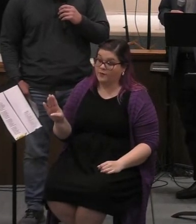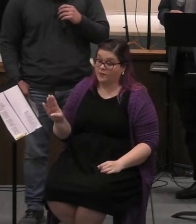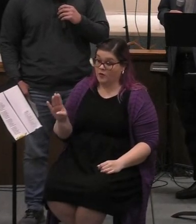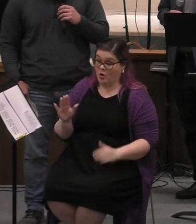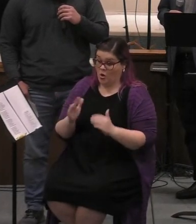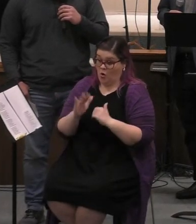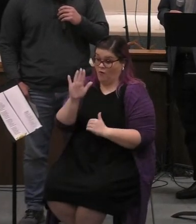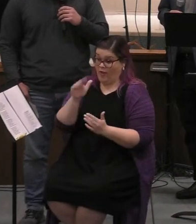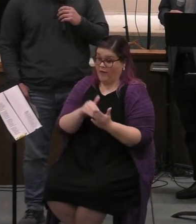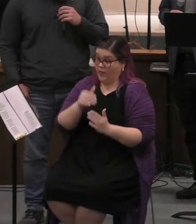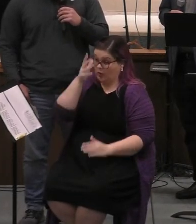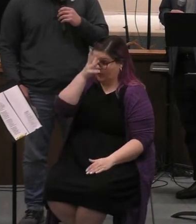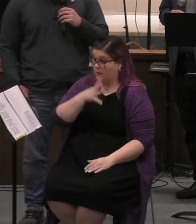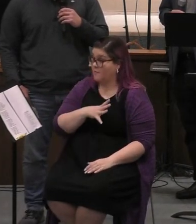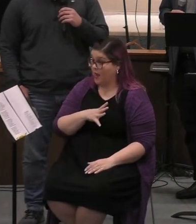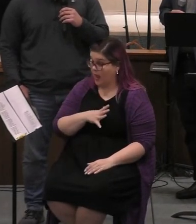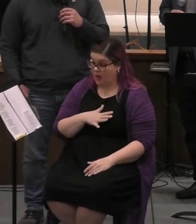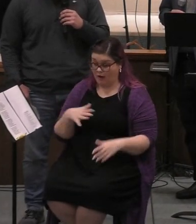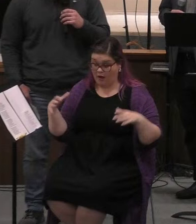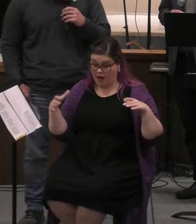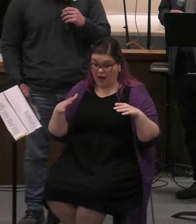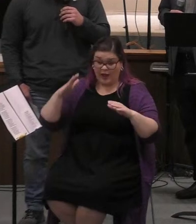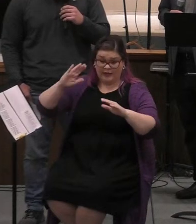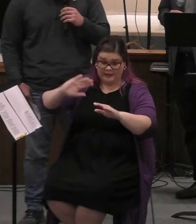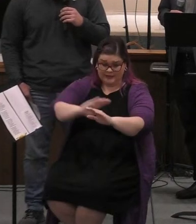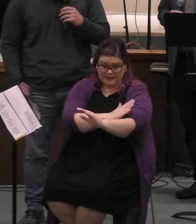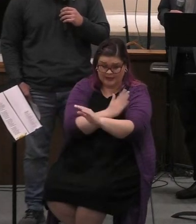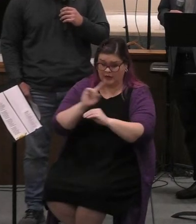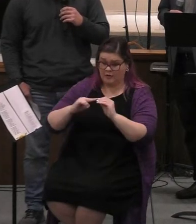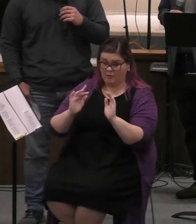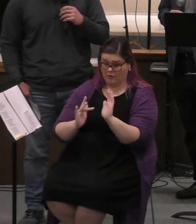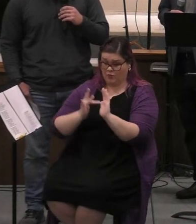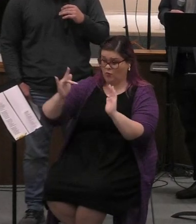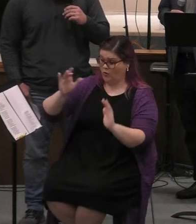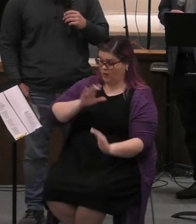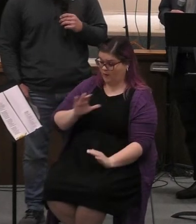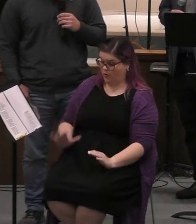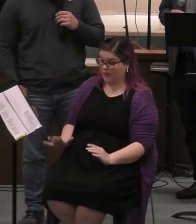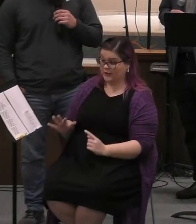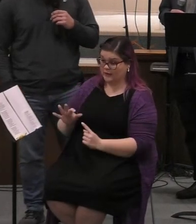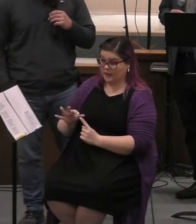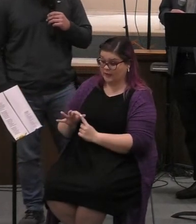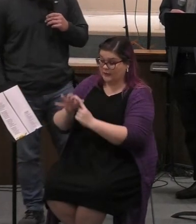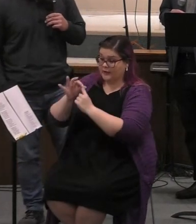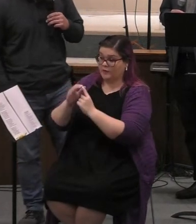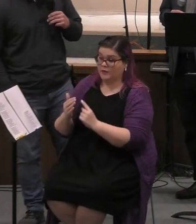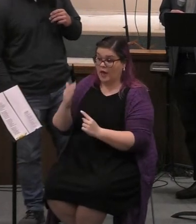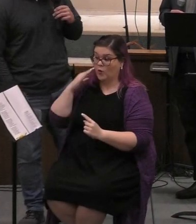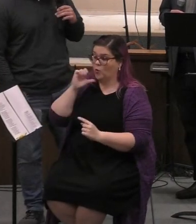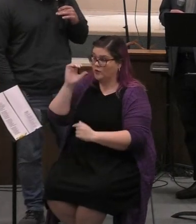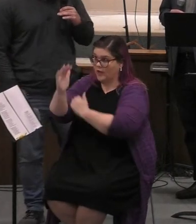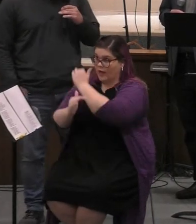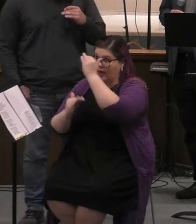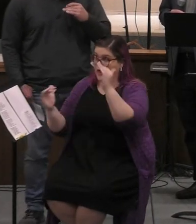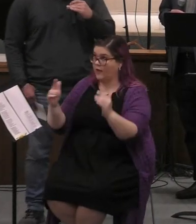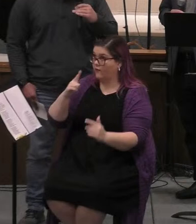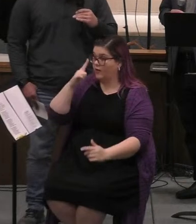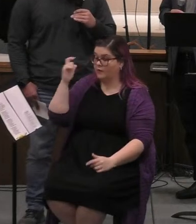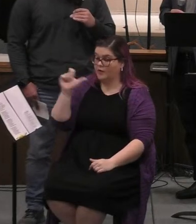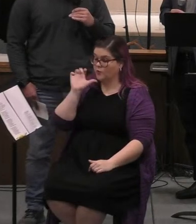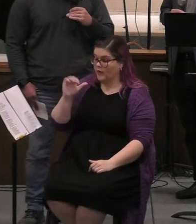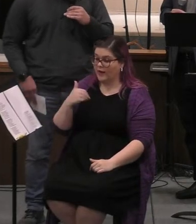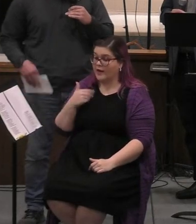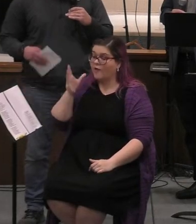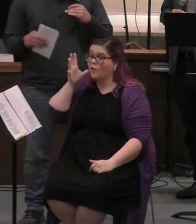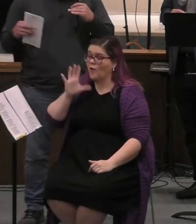Over 5,000 men singing about the glory of Christ. Except, I knew it wasn't heaven because we didn't have the tenderness of